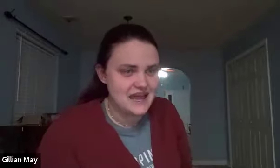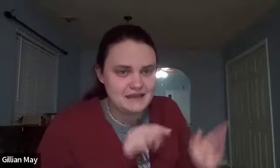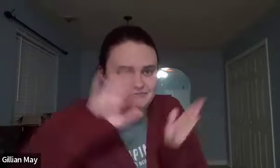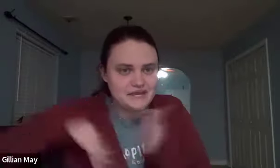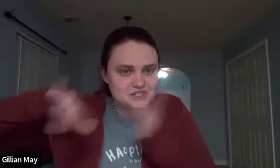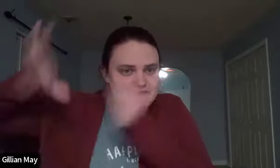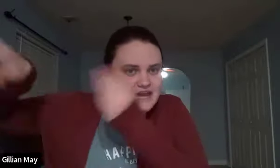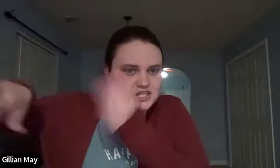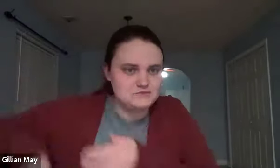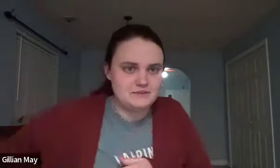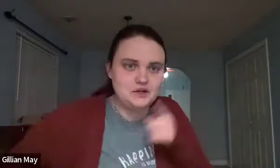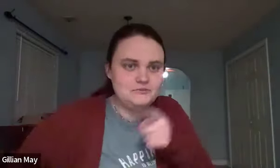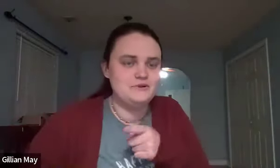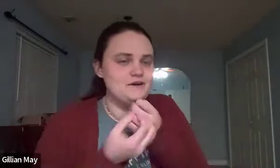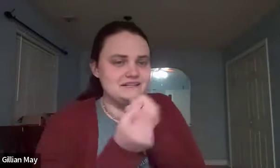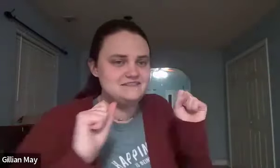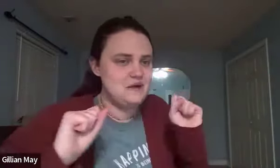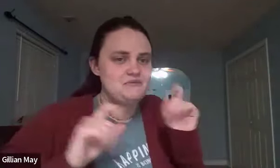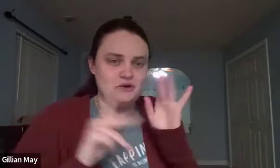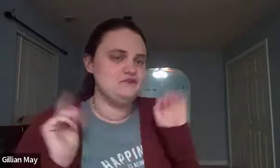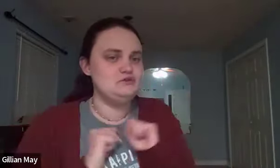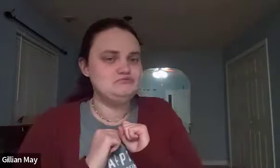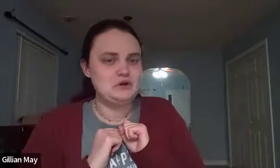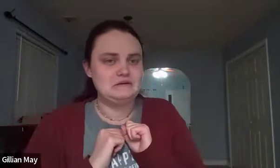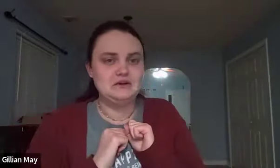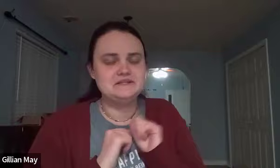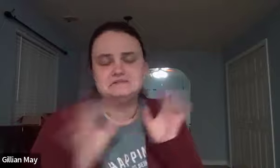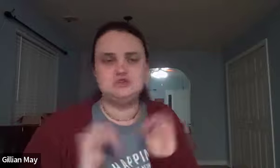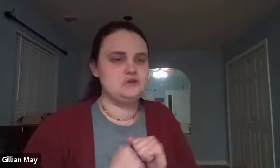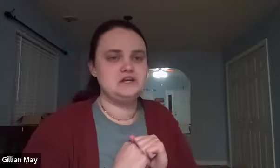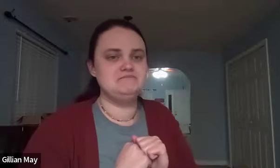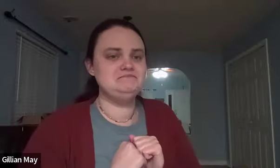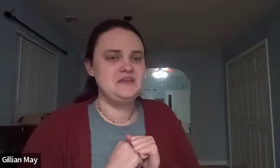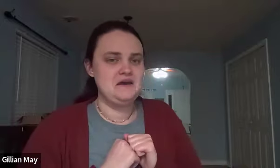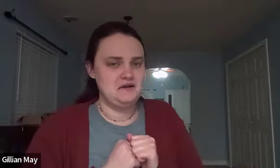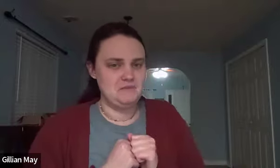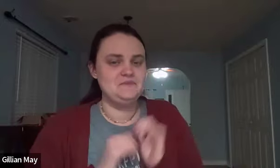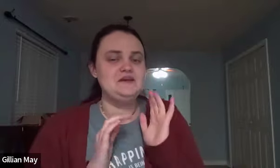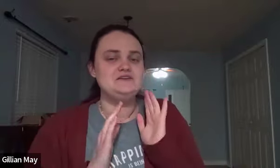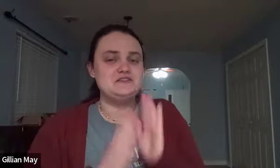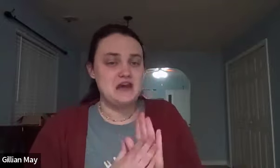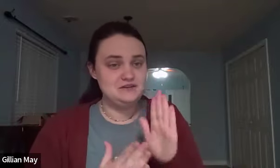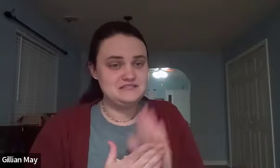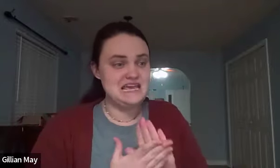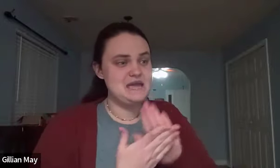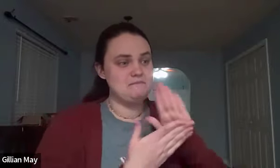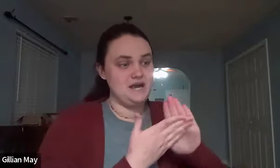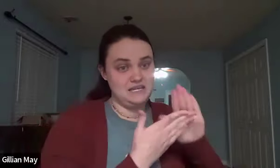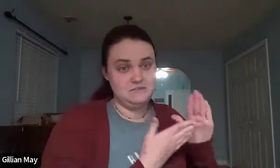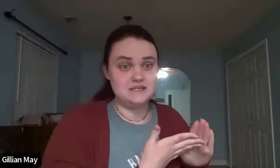I banish all the bad judgment. I'm like, nope, we're all in a safe spot where if you are nervous, you're totally good. Okay. So how you say my name is